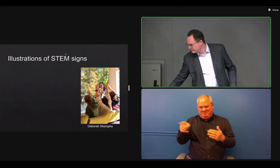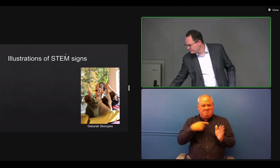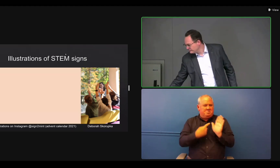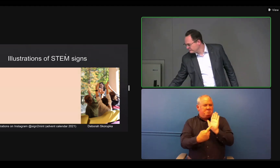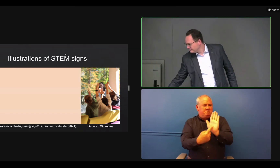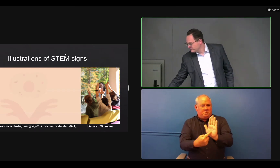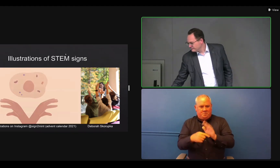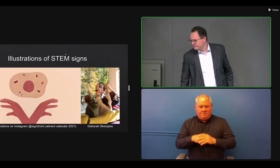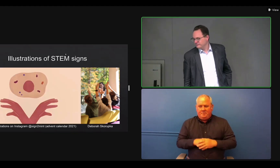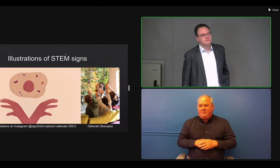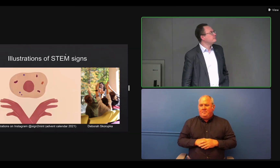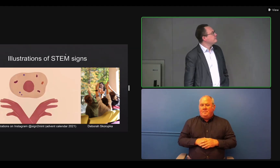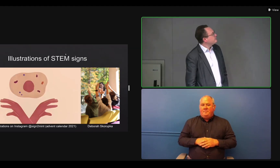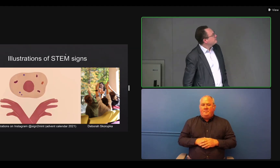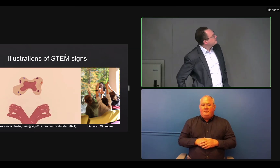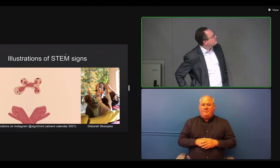these signs